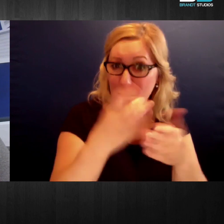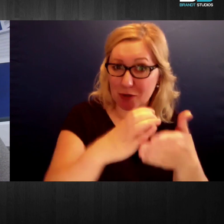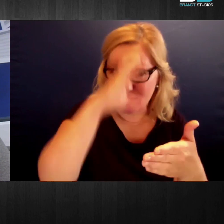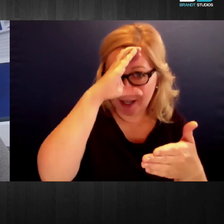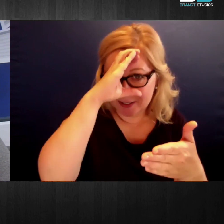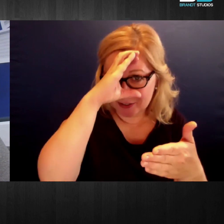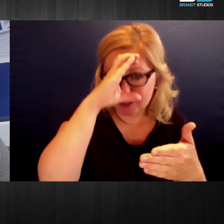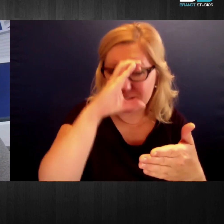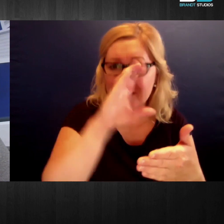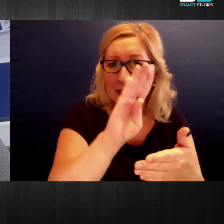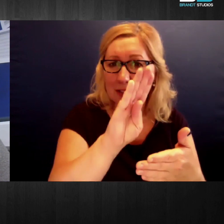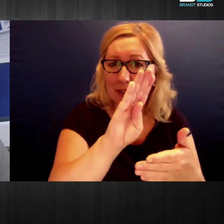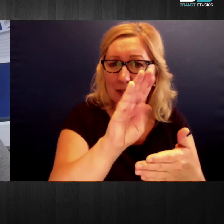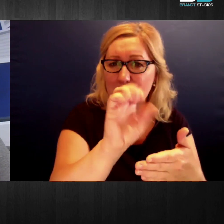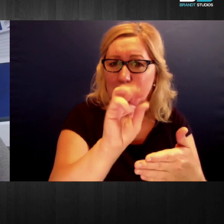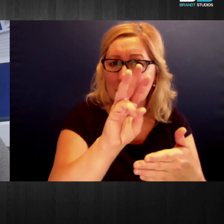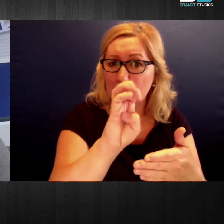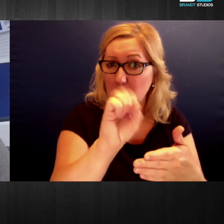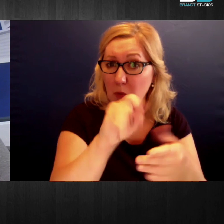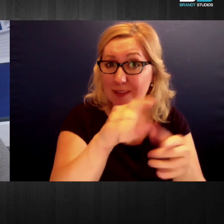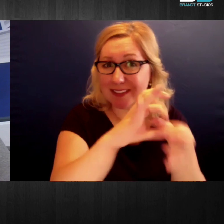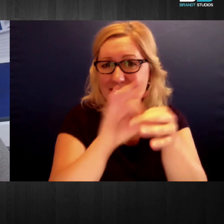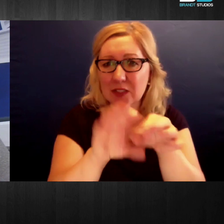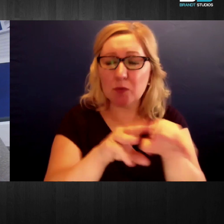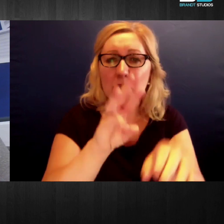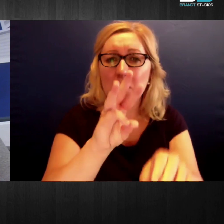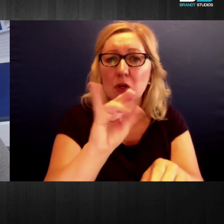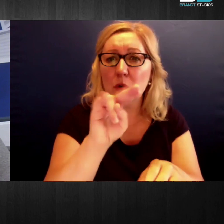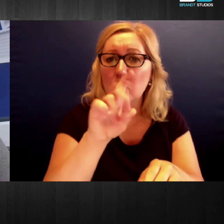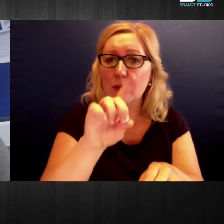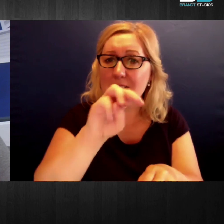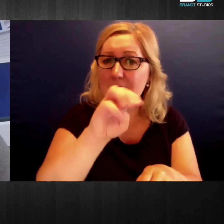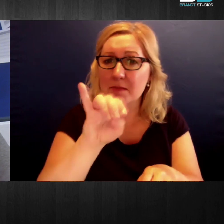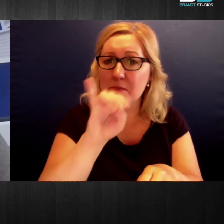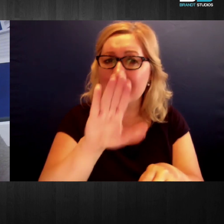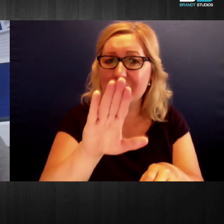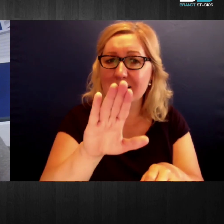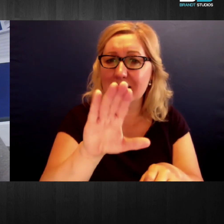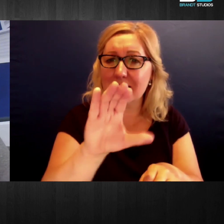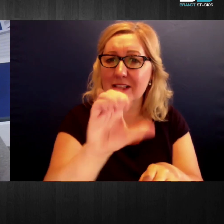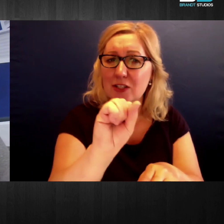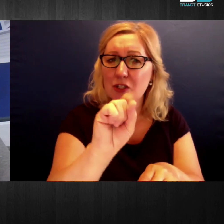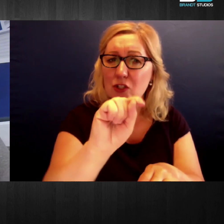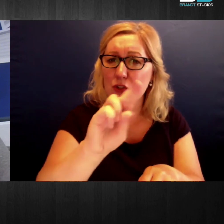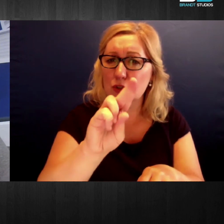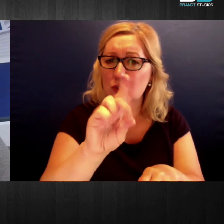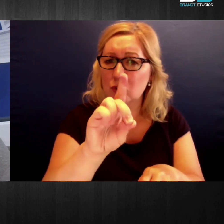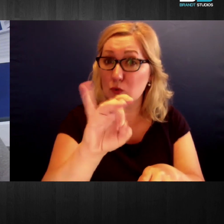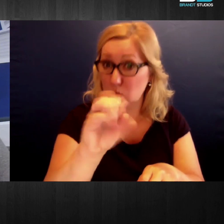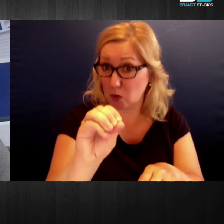Studios, which is a very highly regarded studio. They've had clients